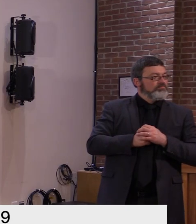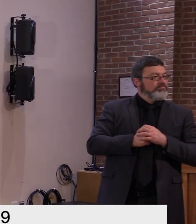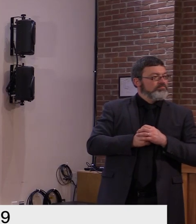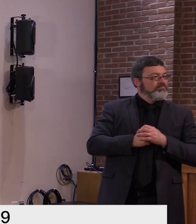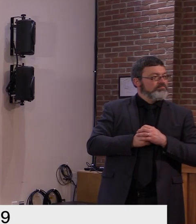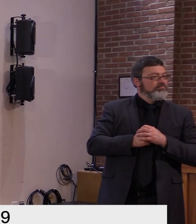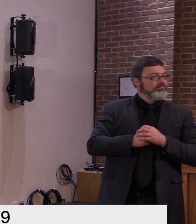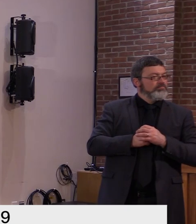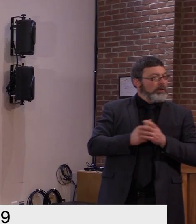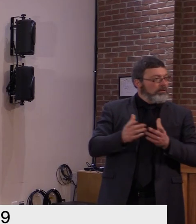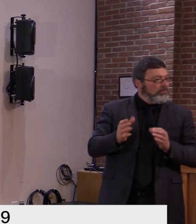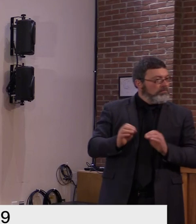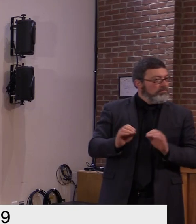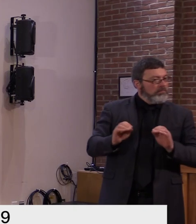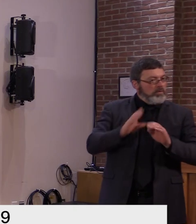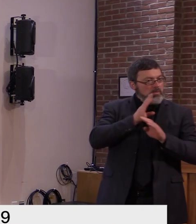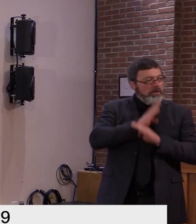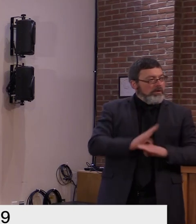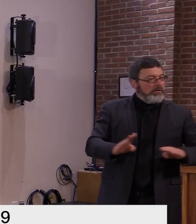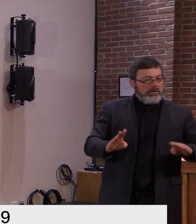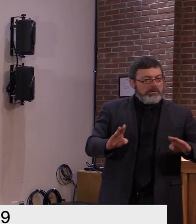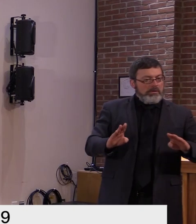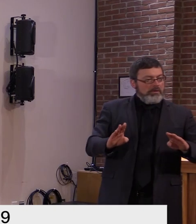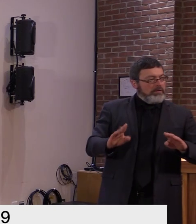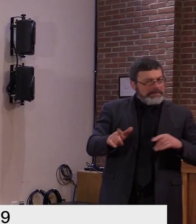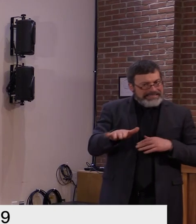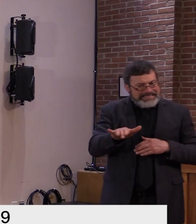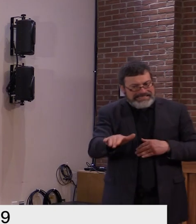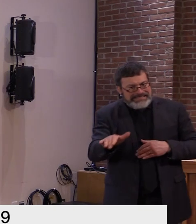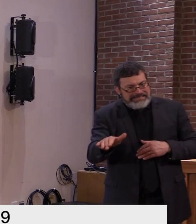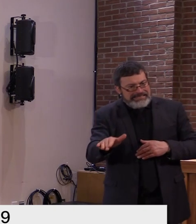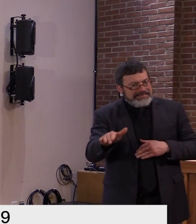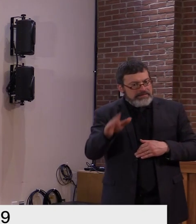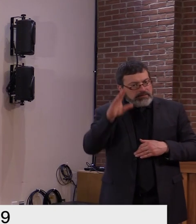Han Davis? I got.